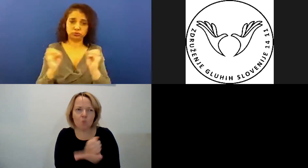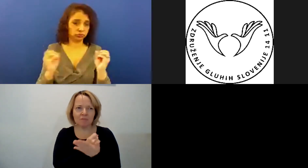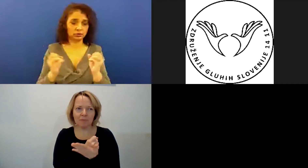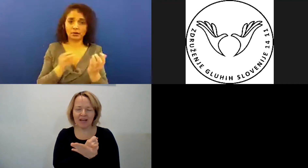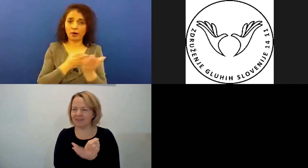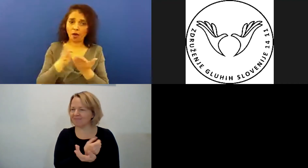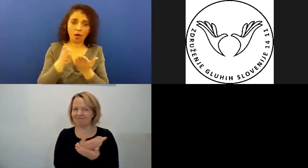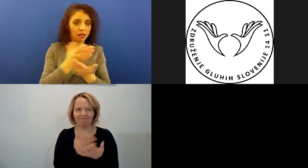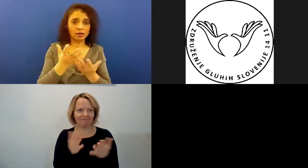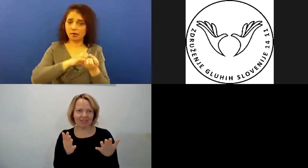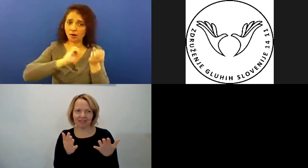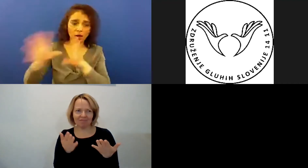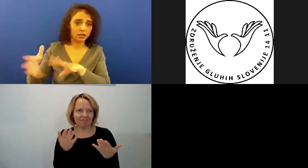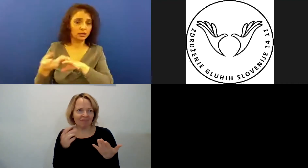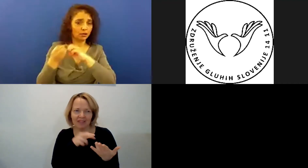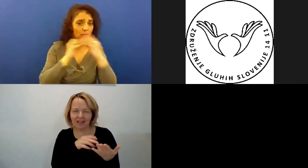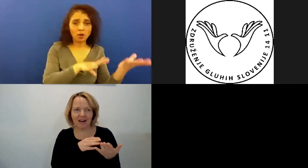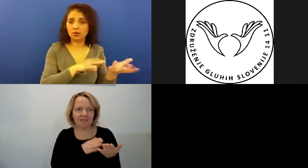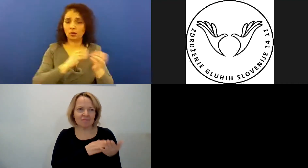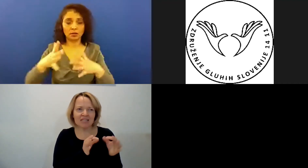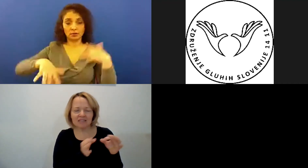no good education?